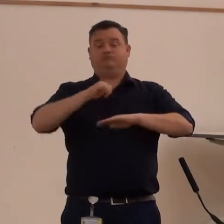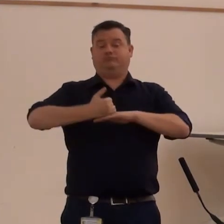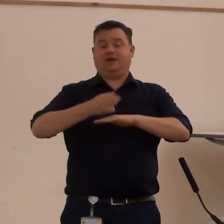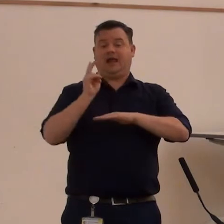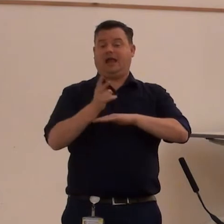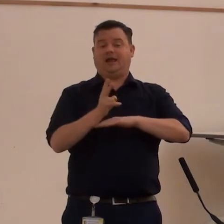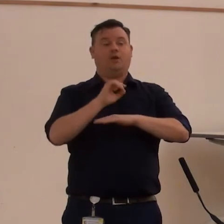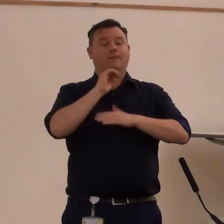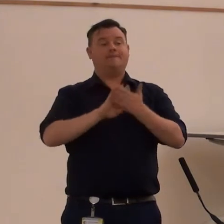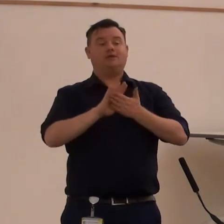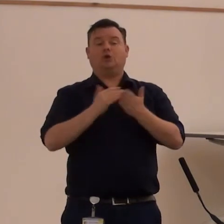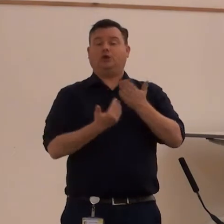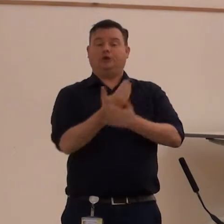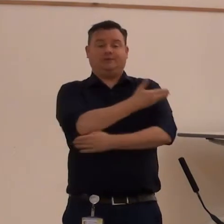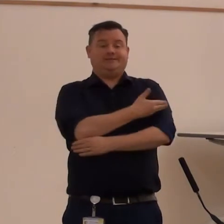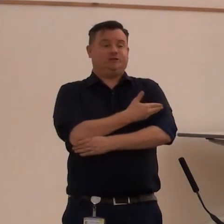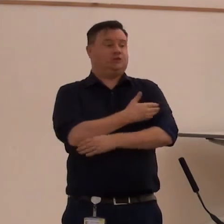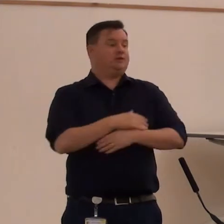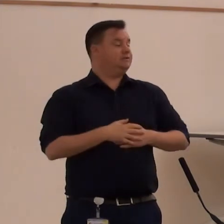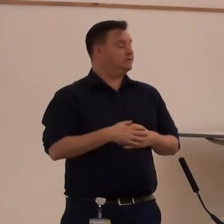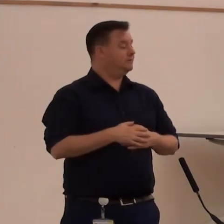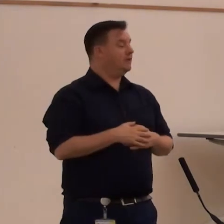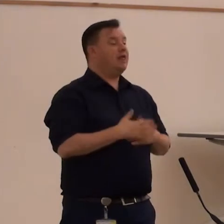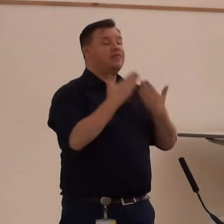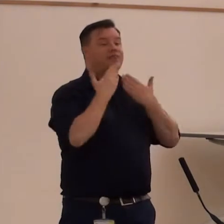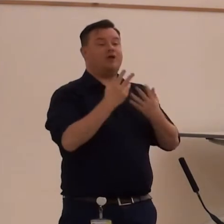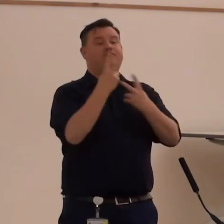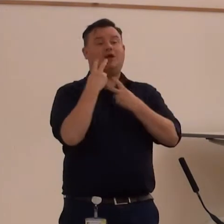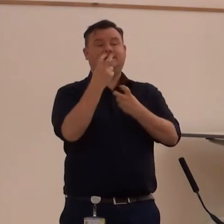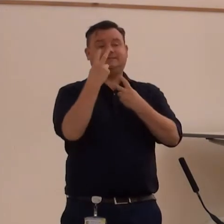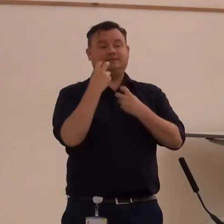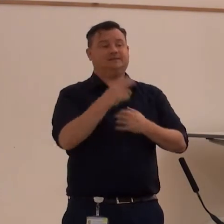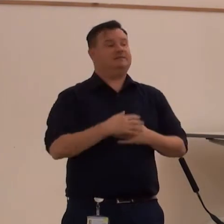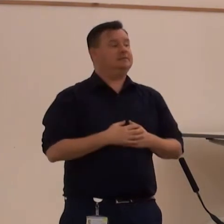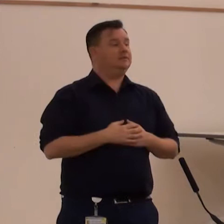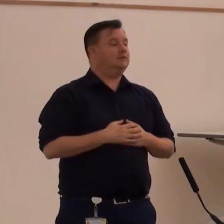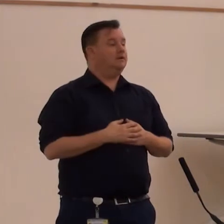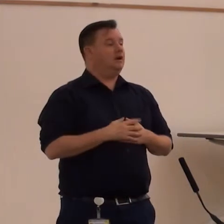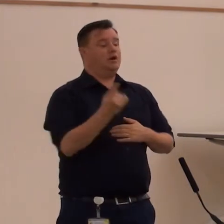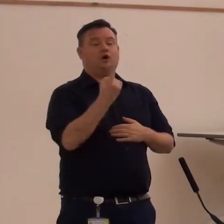looking for designers. So thanks a lot for listening. Come and talk to me afterwards.